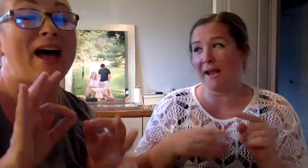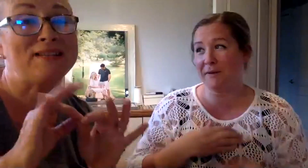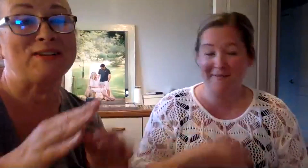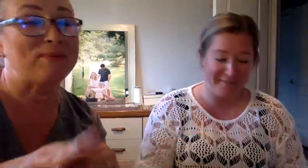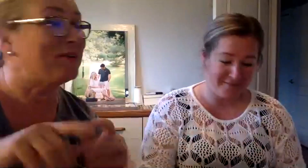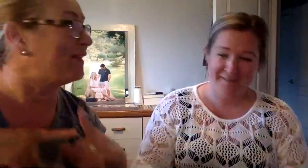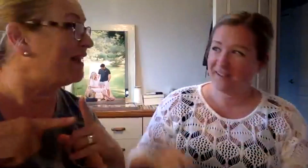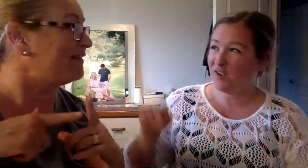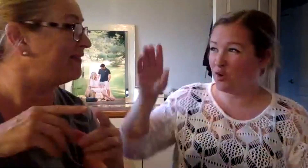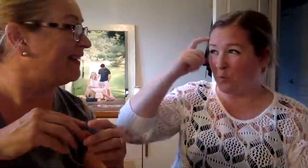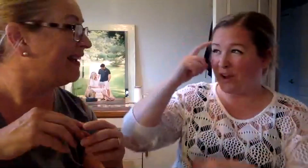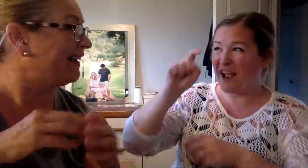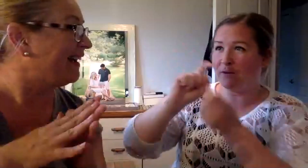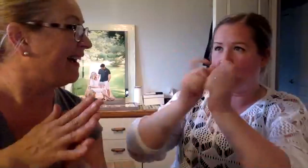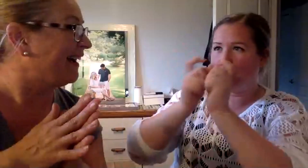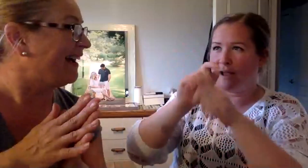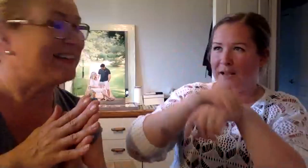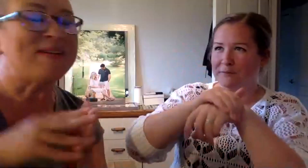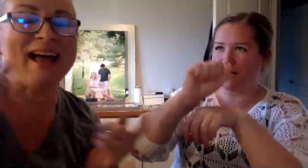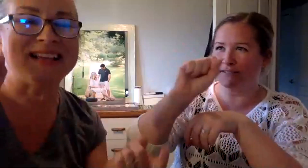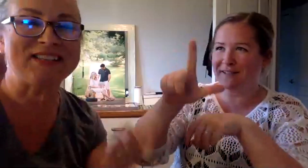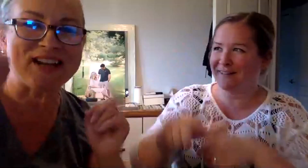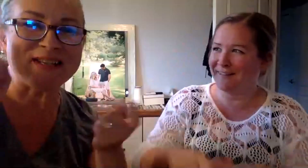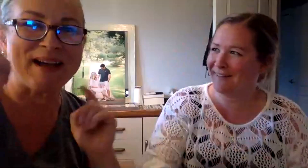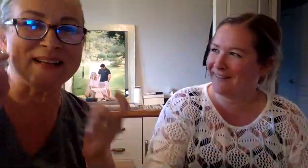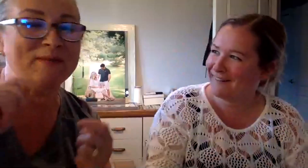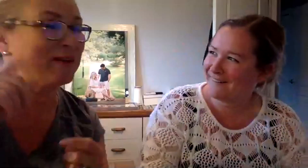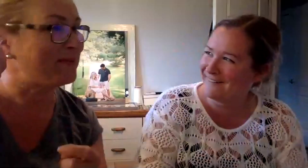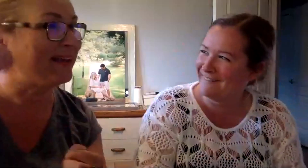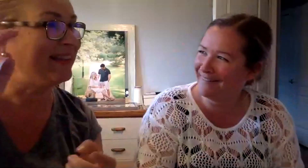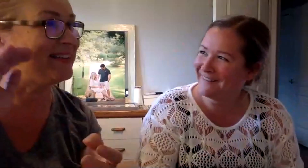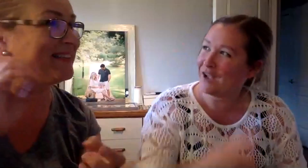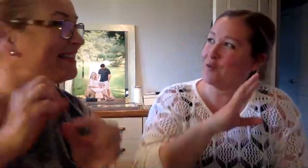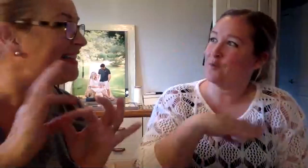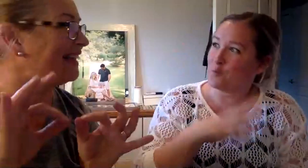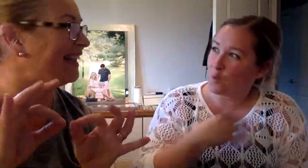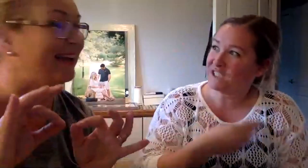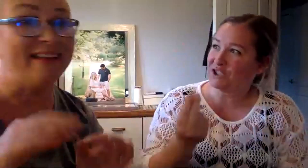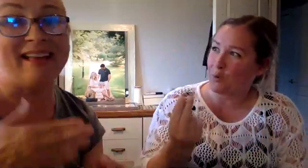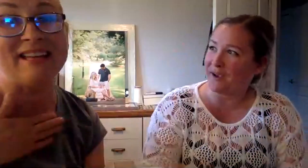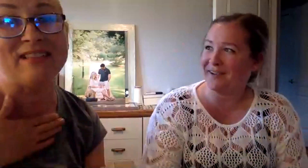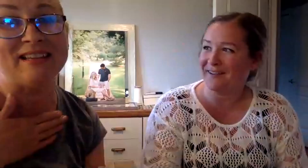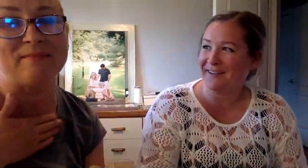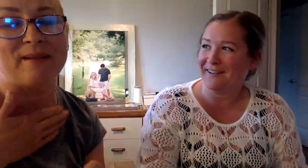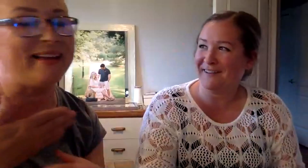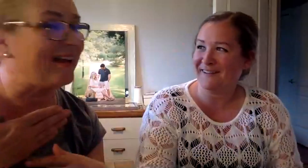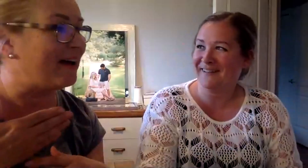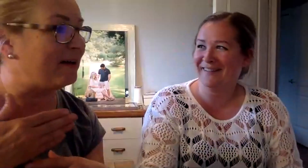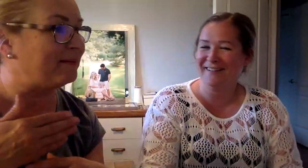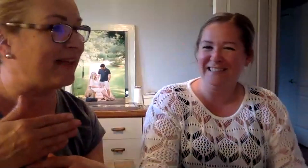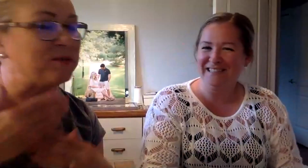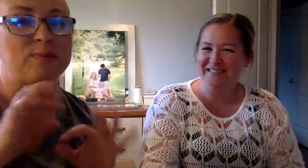I have been an interpreter her whole life. So I have to change back and forth from English to signing, and even in